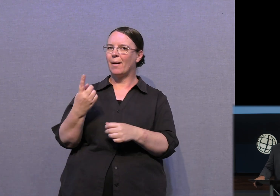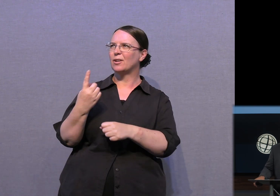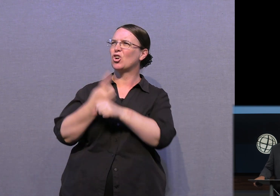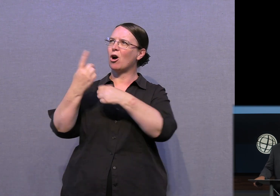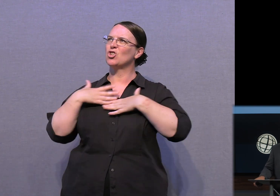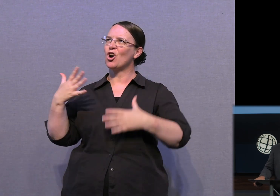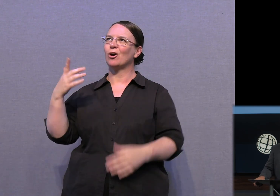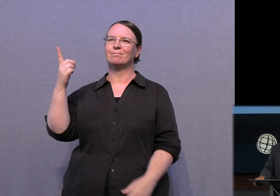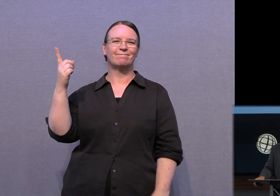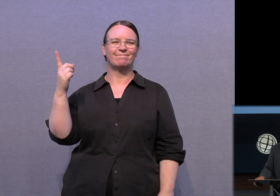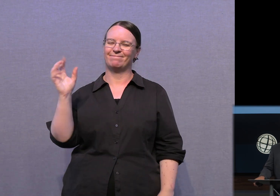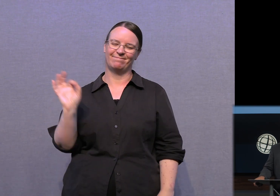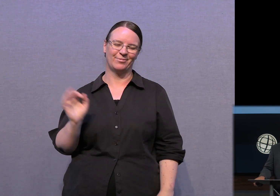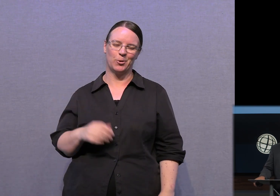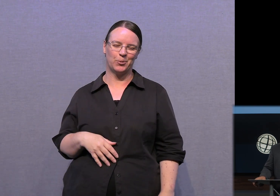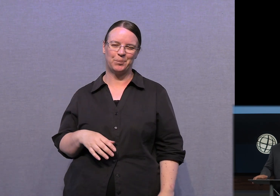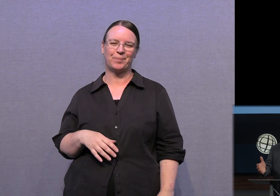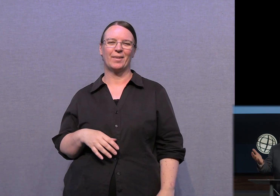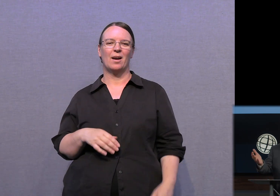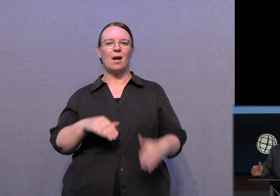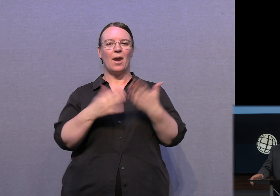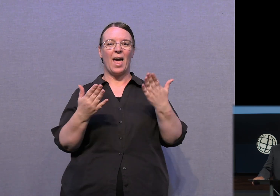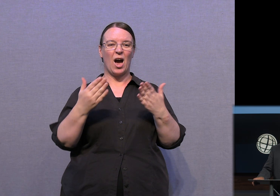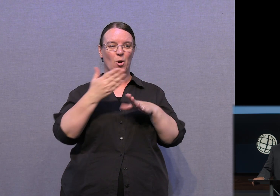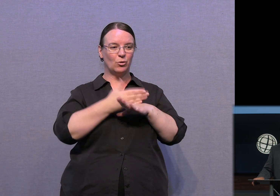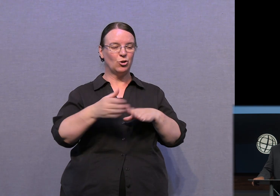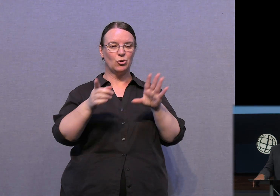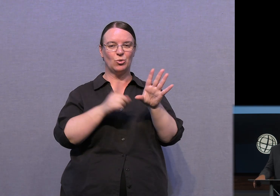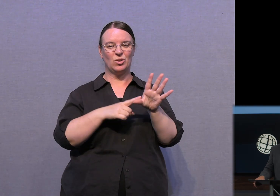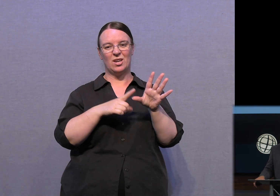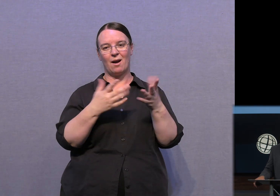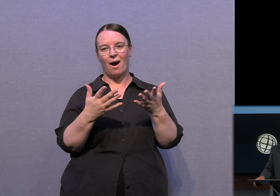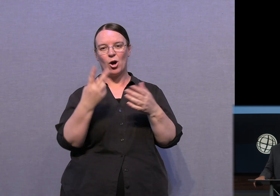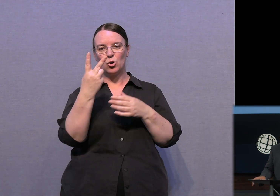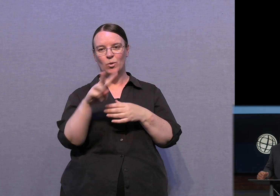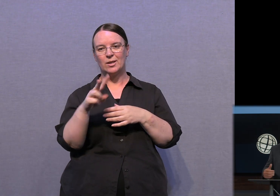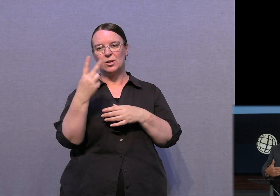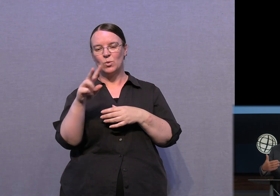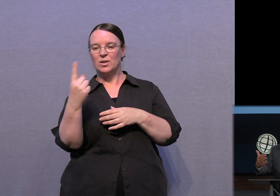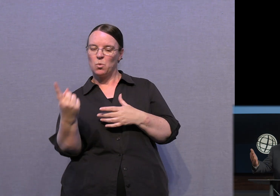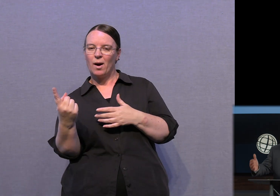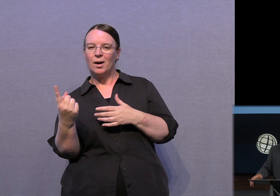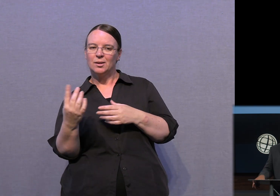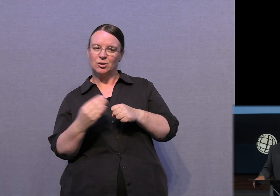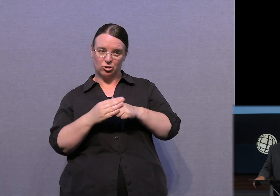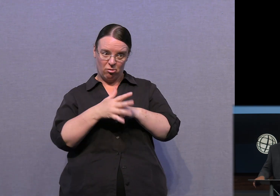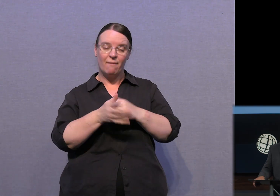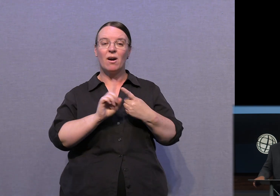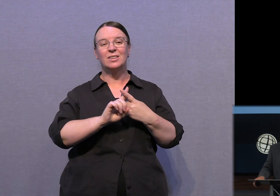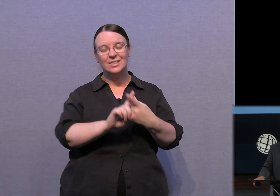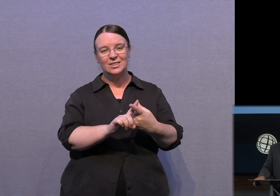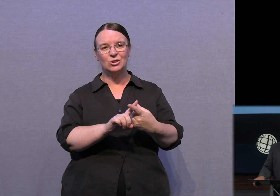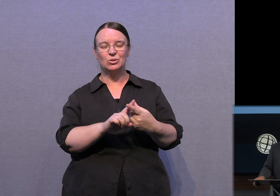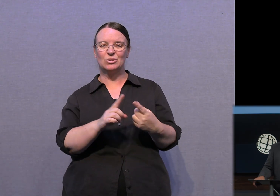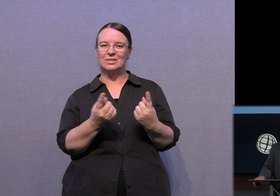as we enter 2021, we still face uncertainty with the pandemic. We hope things will start settling